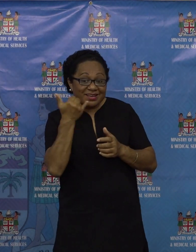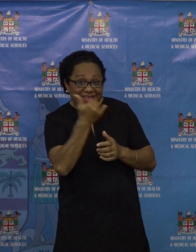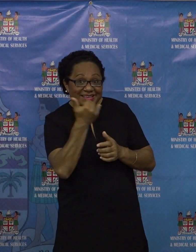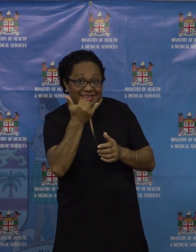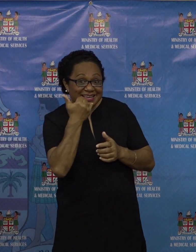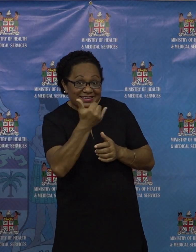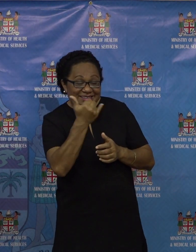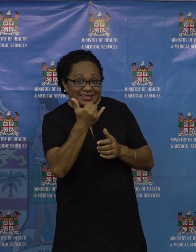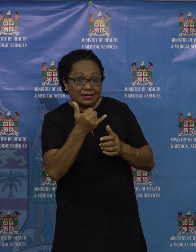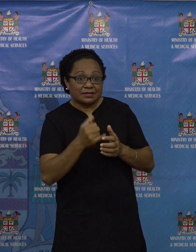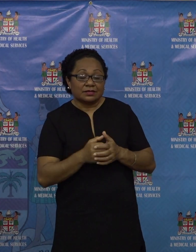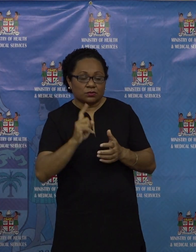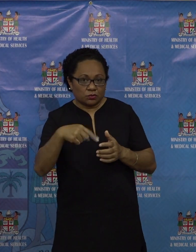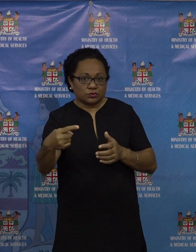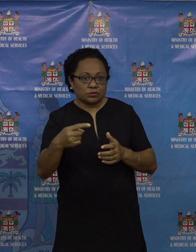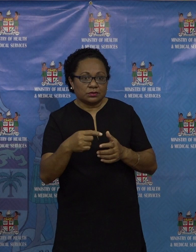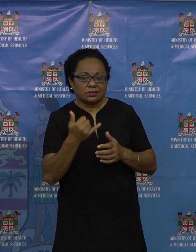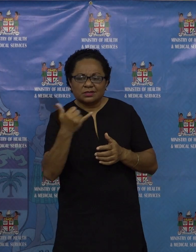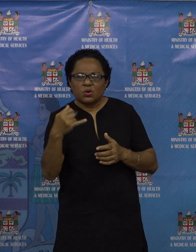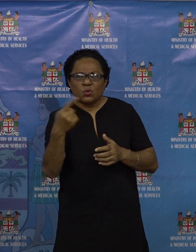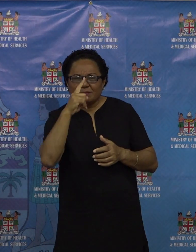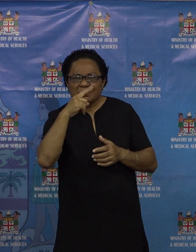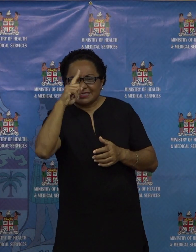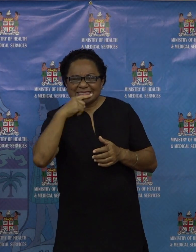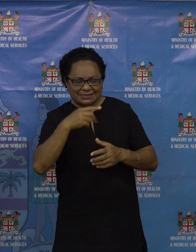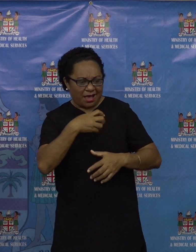continues, supporting those with chronic diseases,